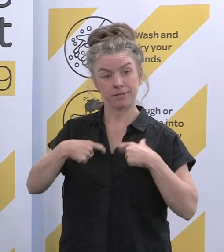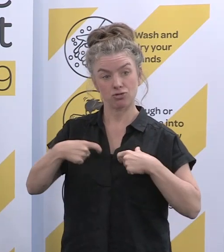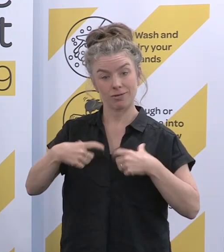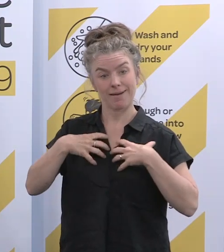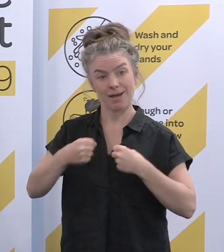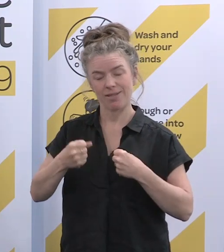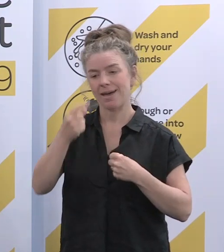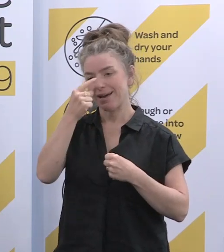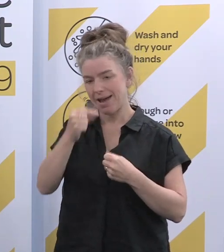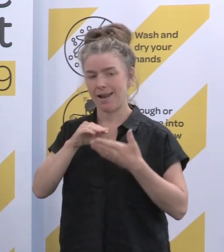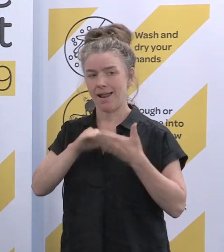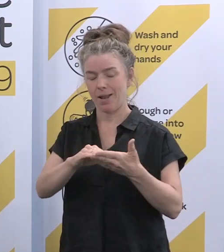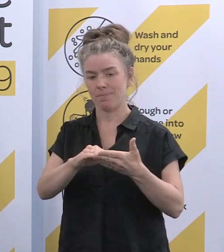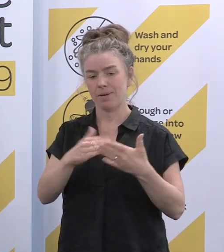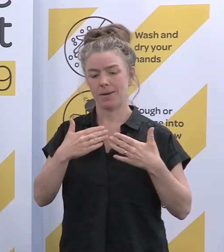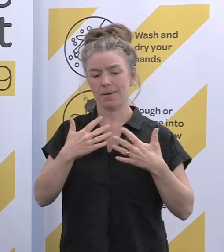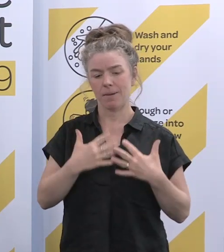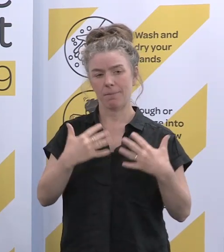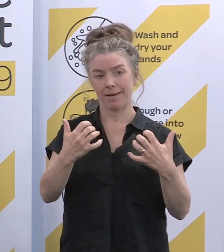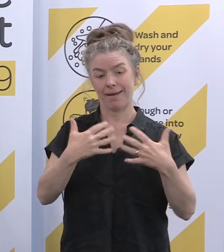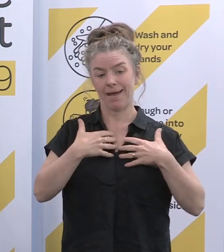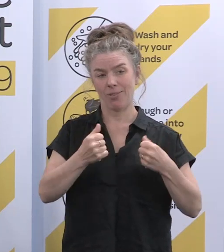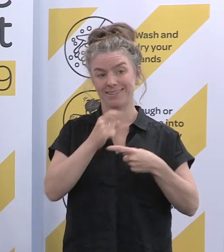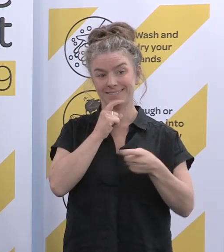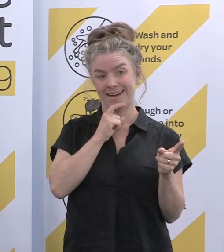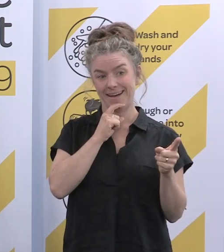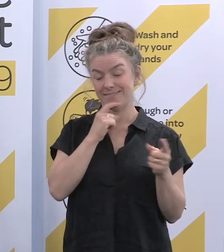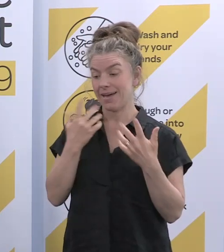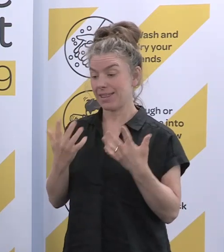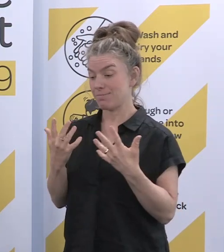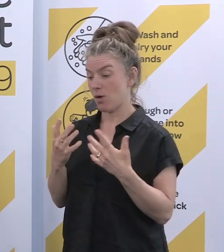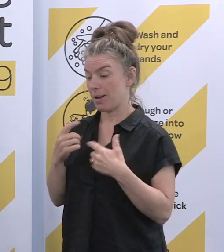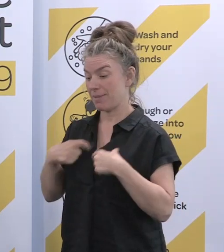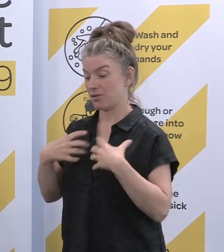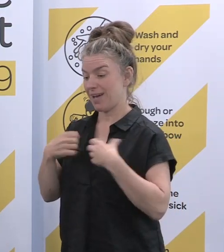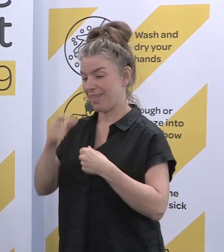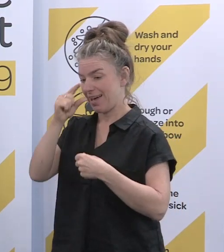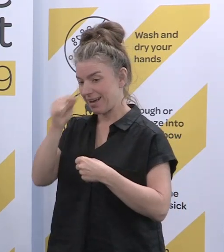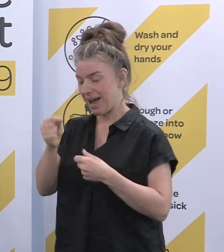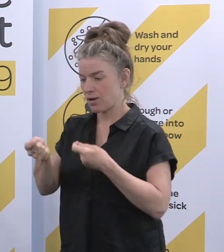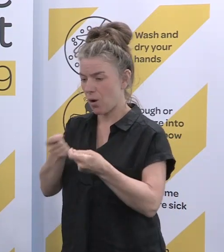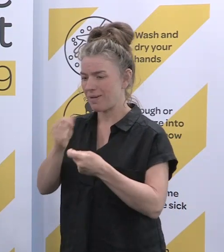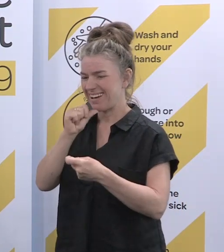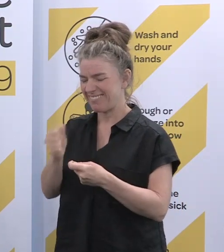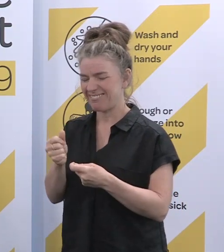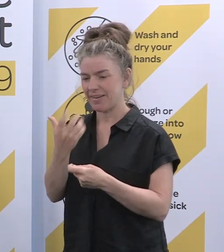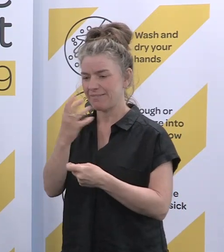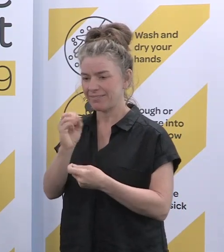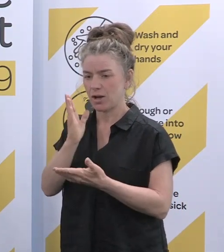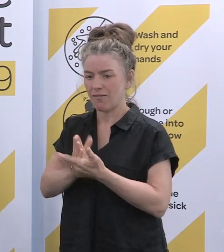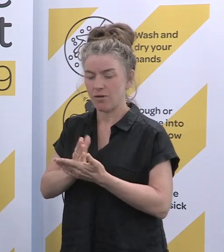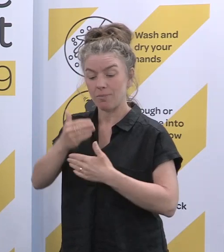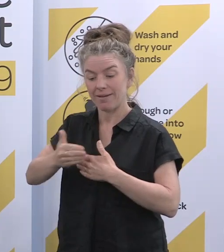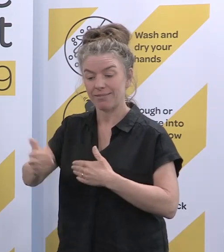to supplement the public health units, and it can manage at the moment up to 50 new cases a day in addition to that public health